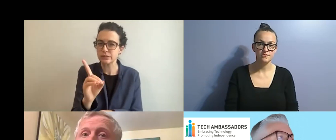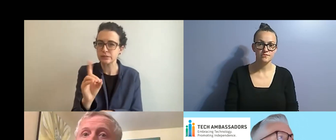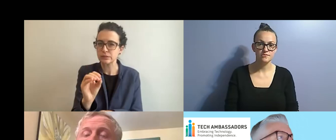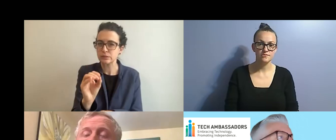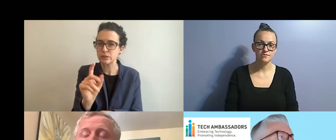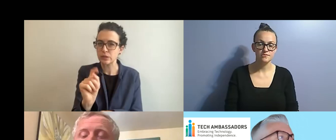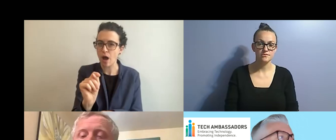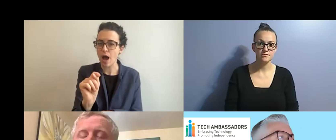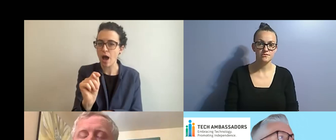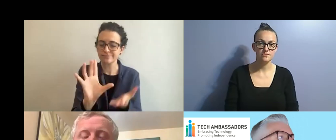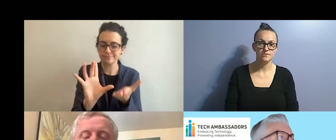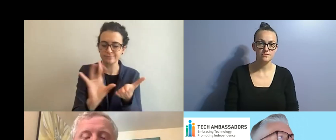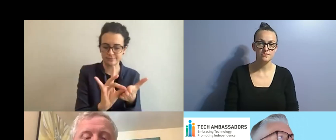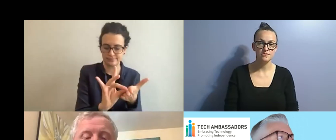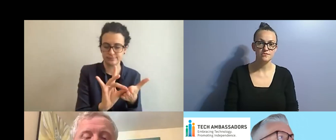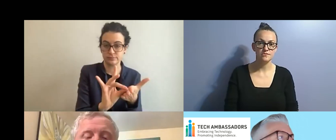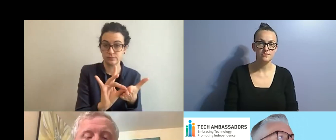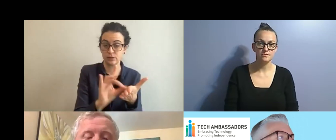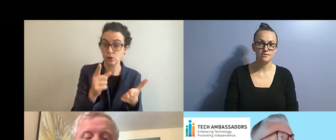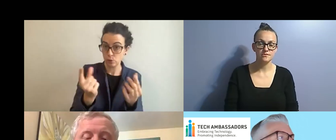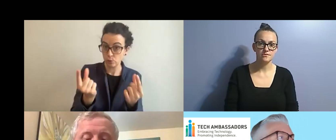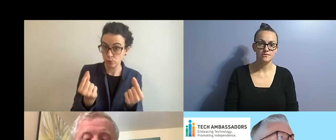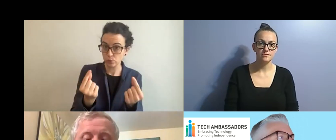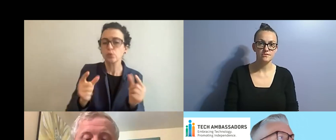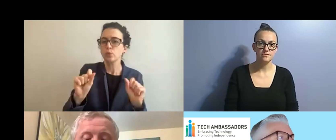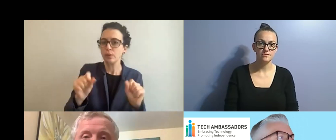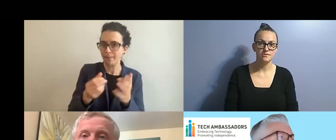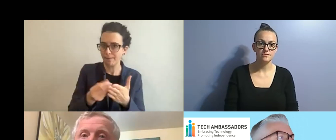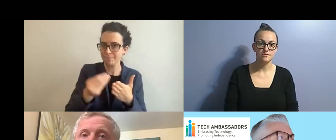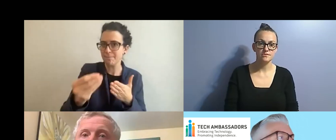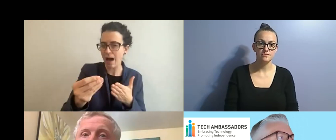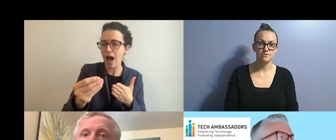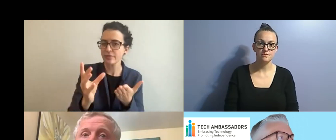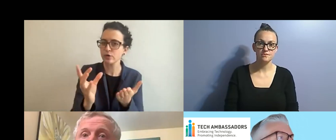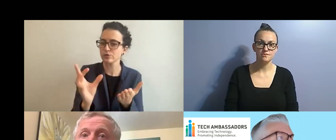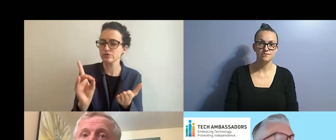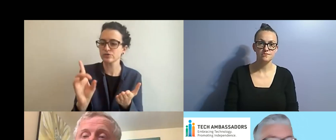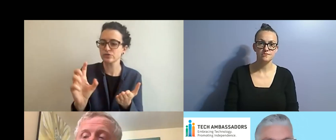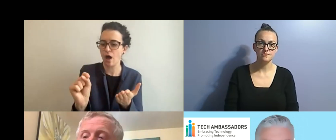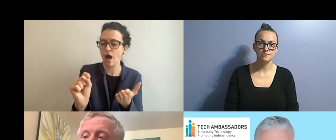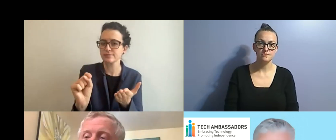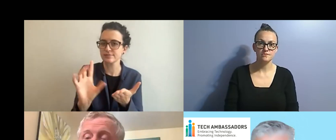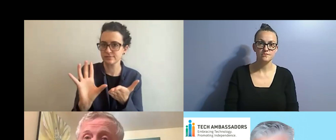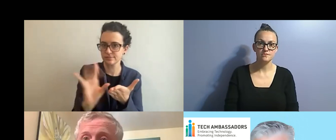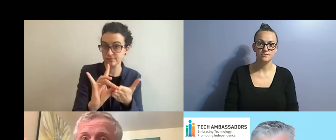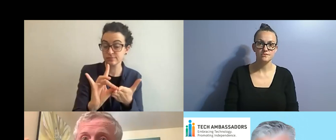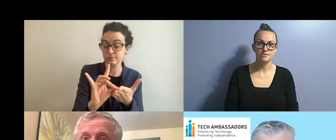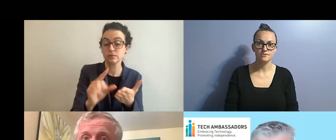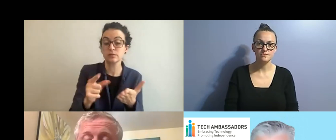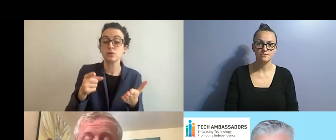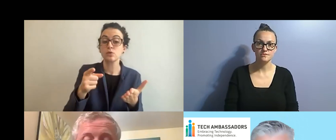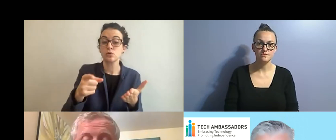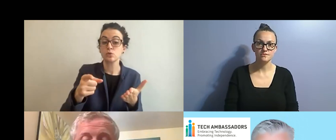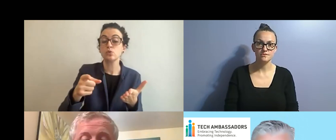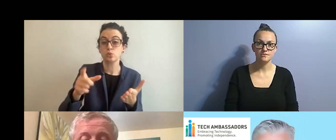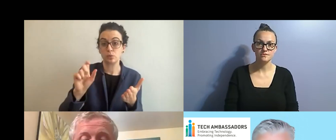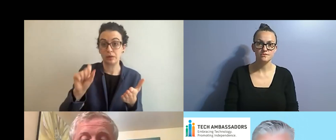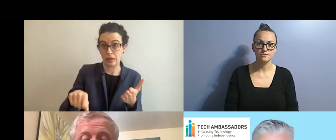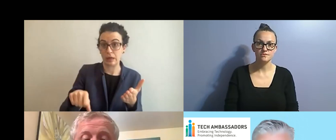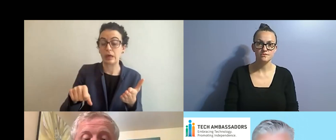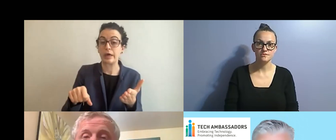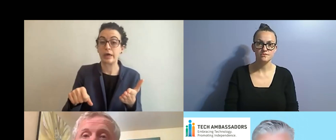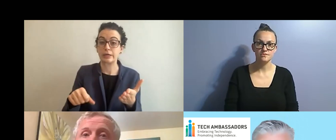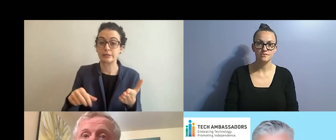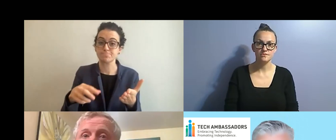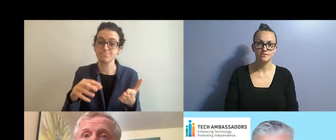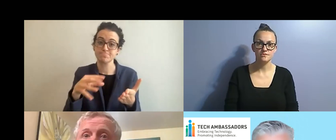dots. What happens is you can record on it, just push the record and touch